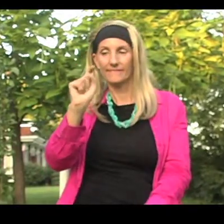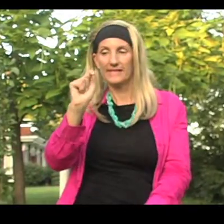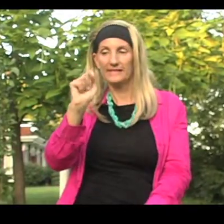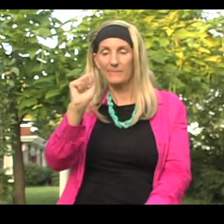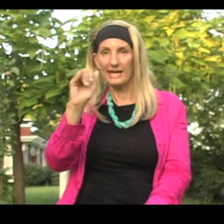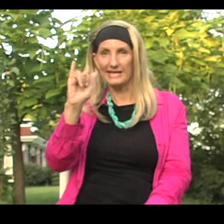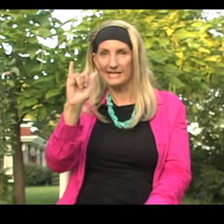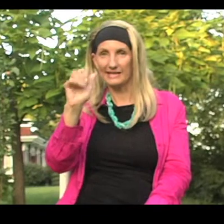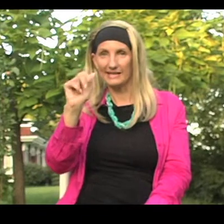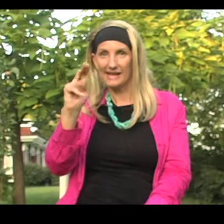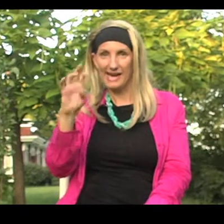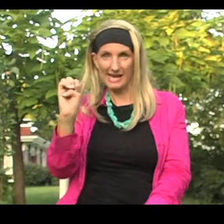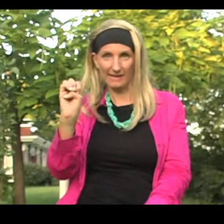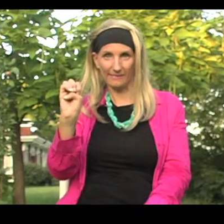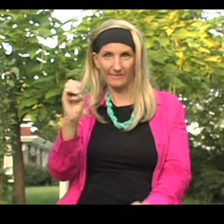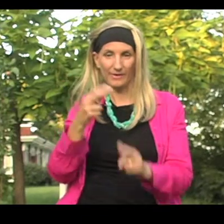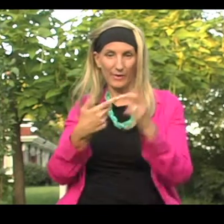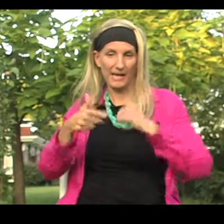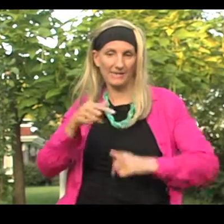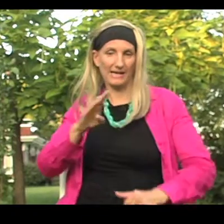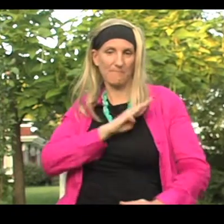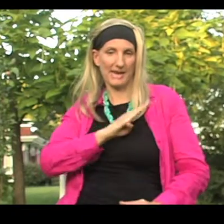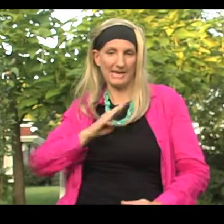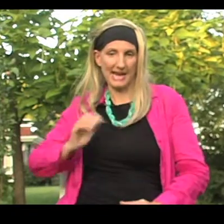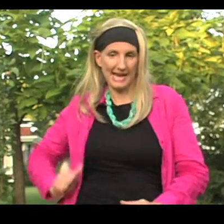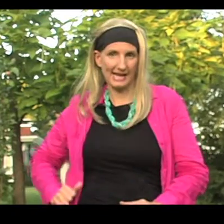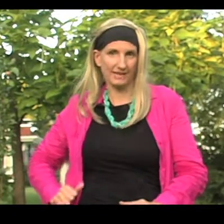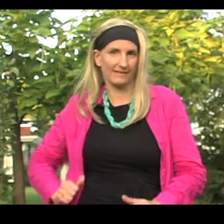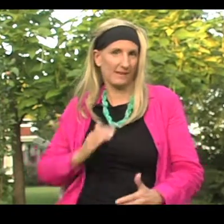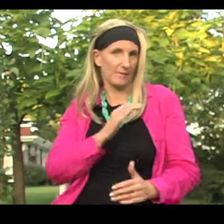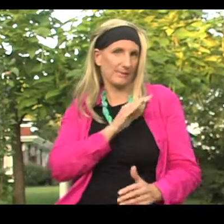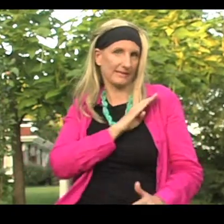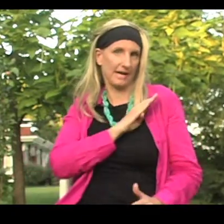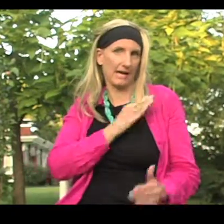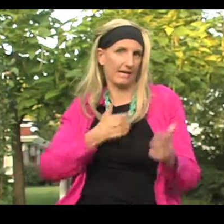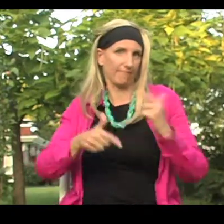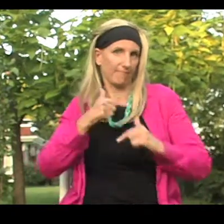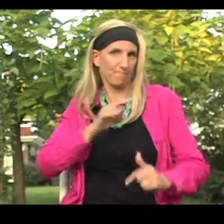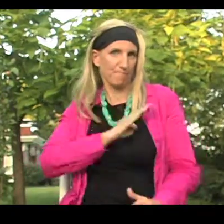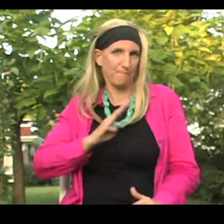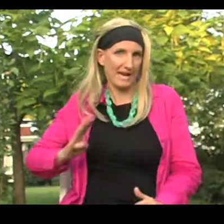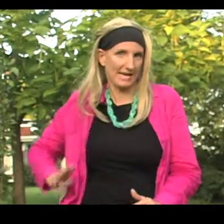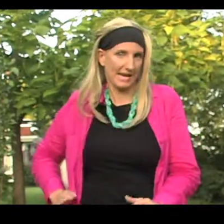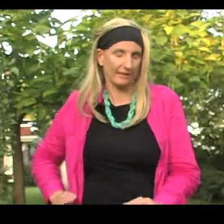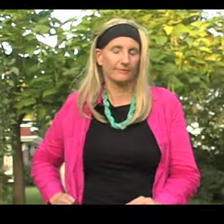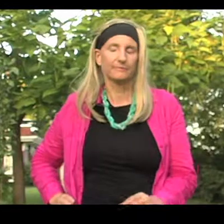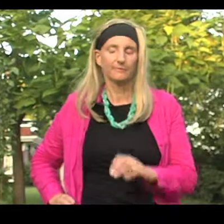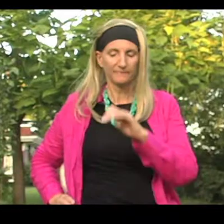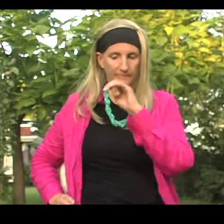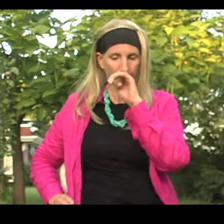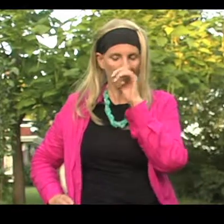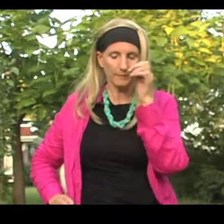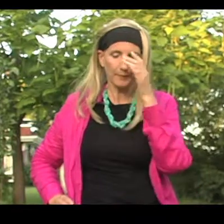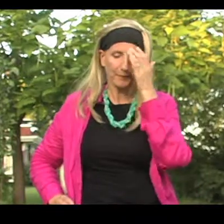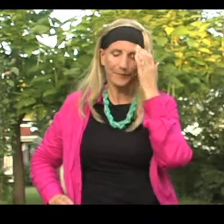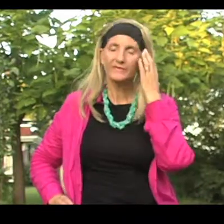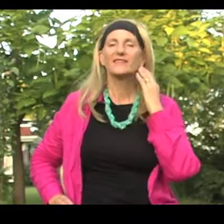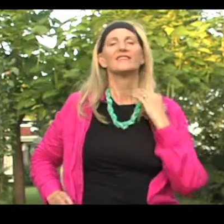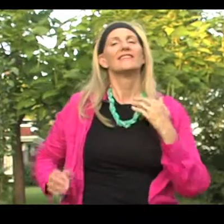is Betty Ann. Her name signed Betty Ann, and some people sign Betty Ann. Well,